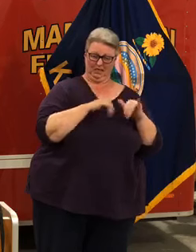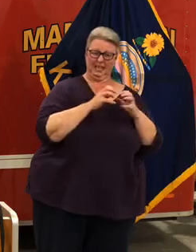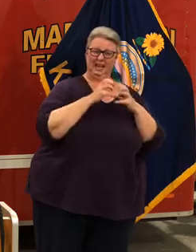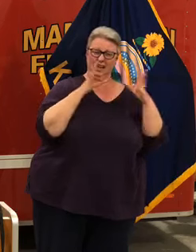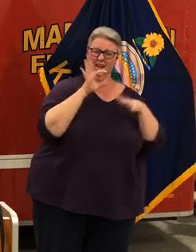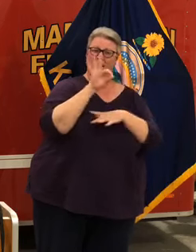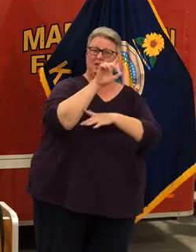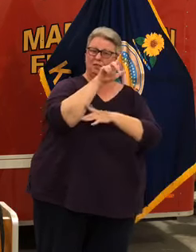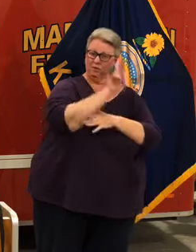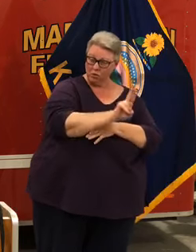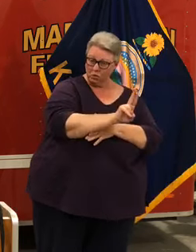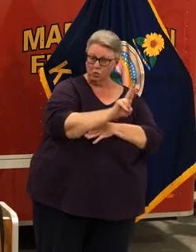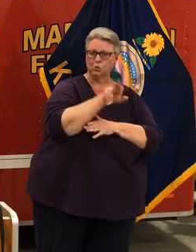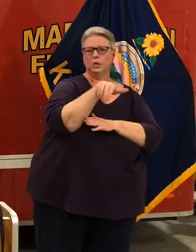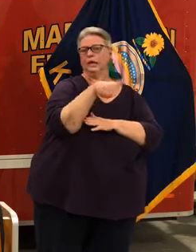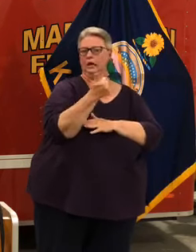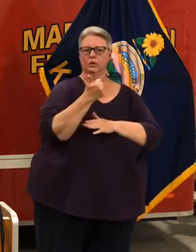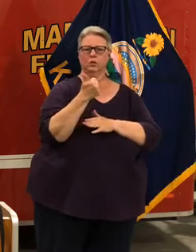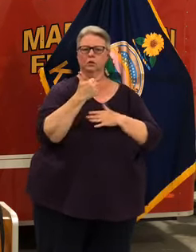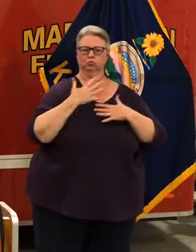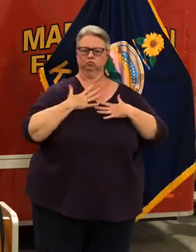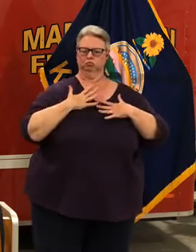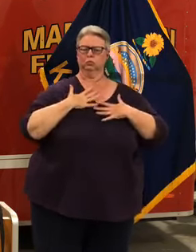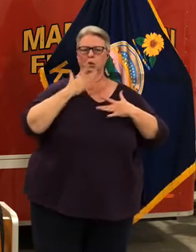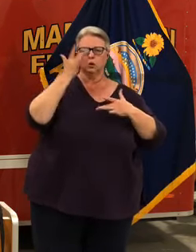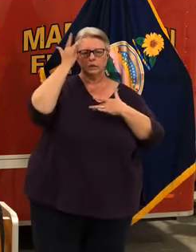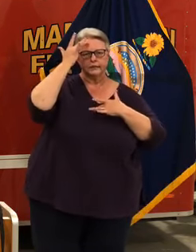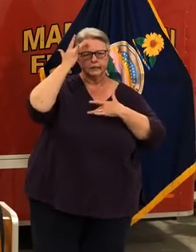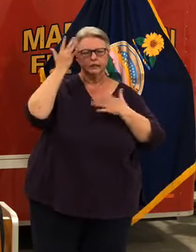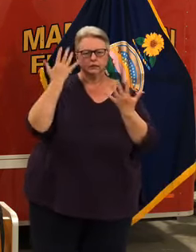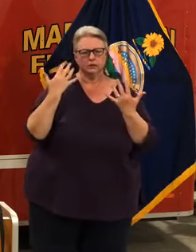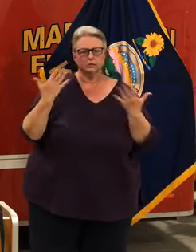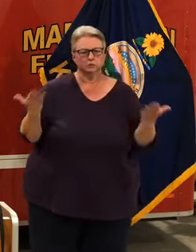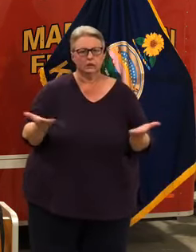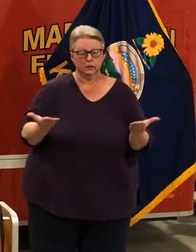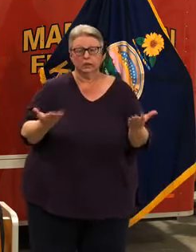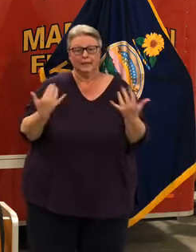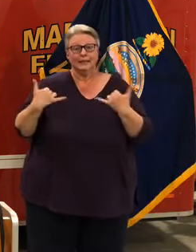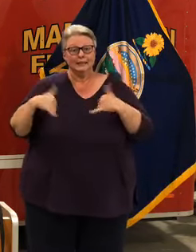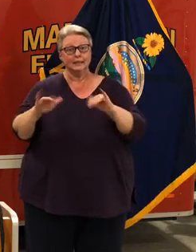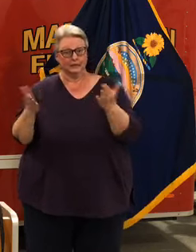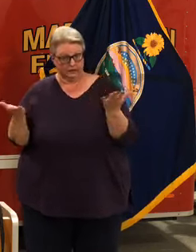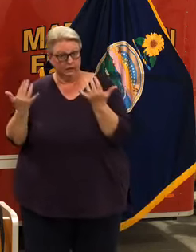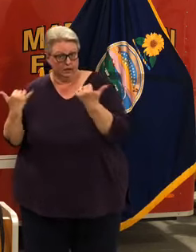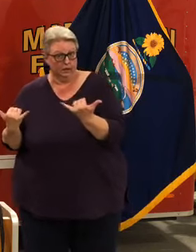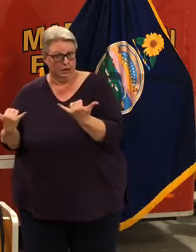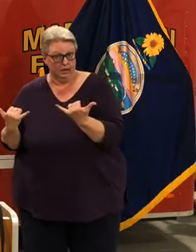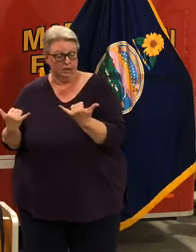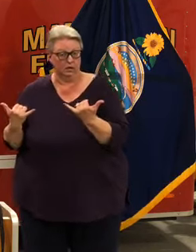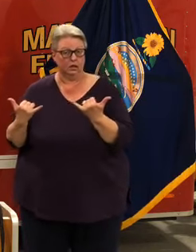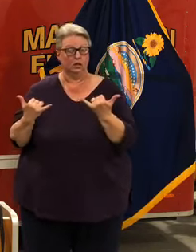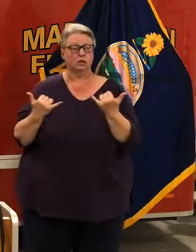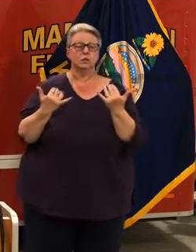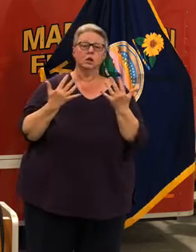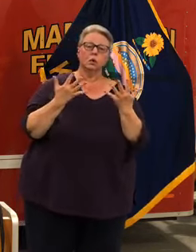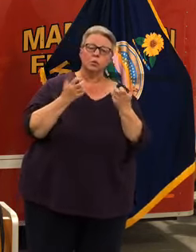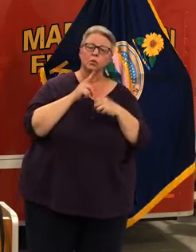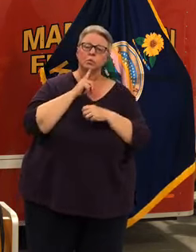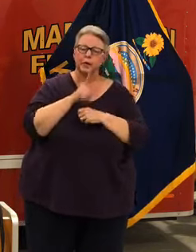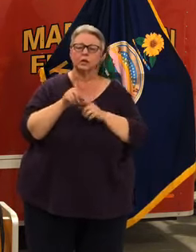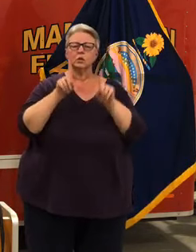also other respiratory viruses that were in the community and still are present. And so we want to make sure that we're using those